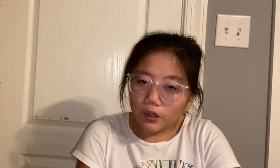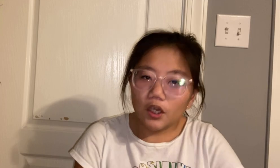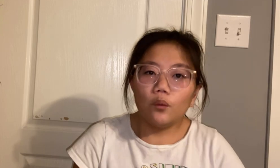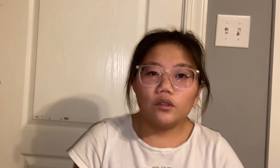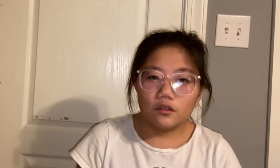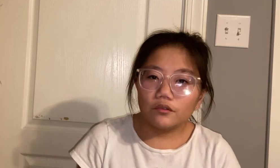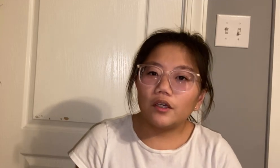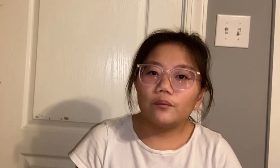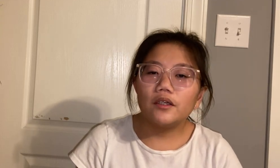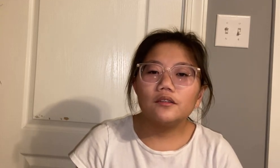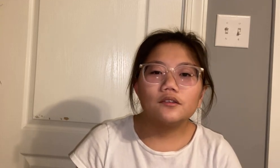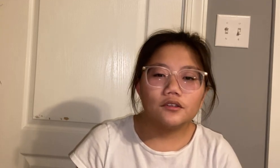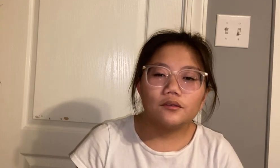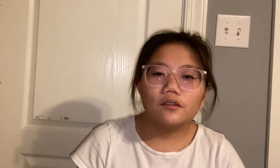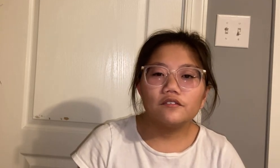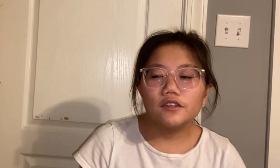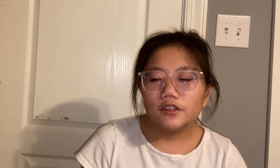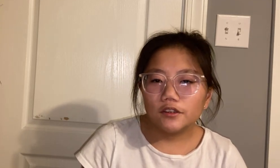what the right way to do all this is